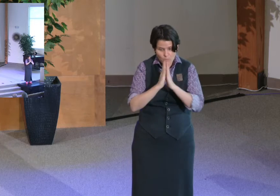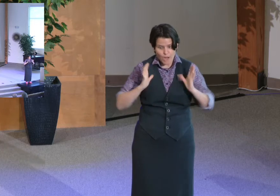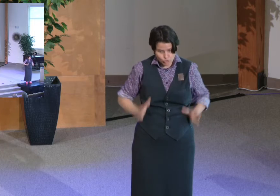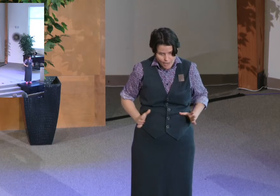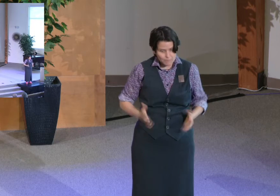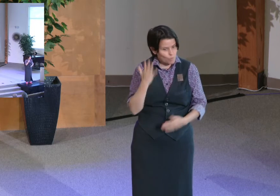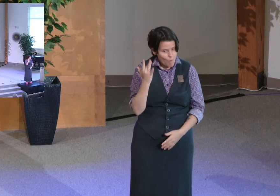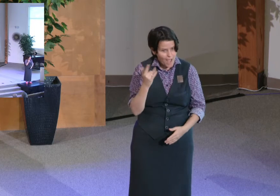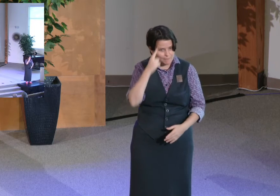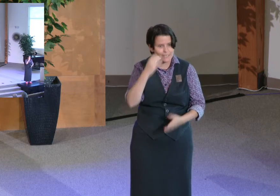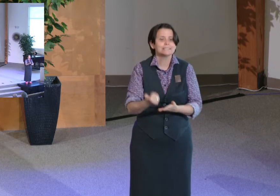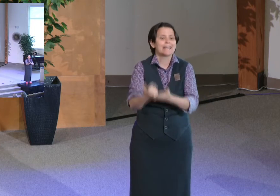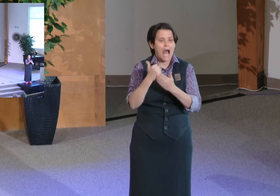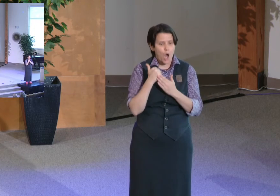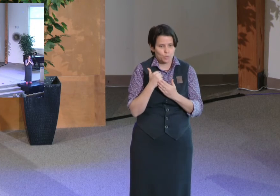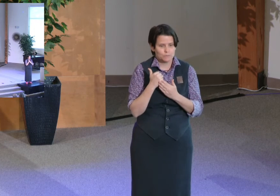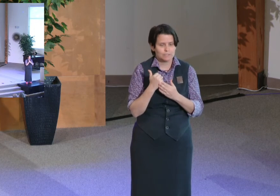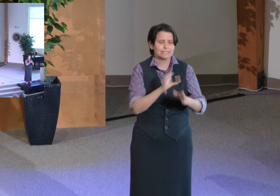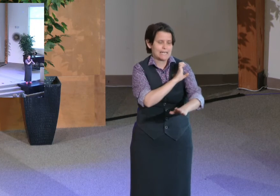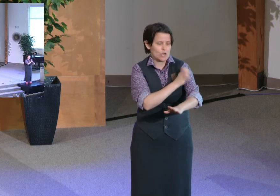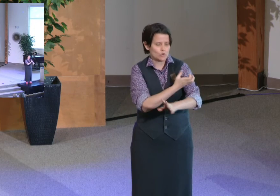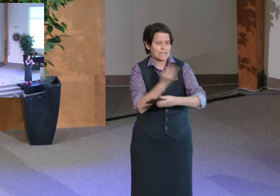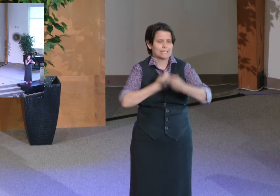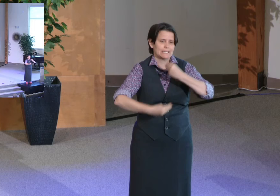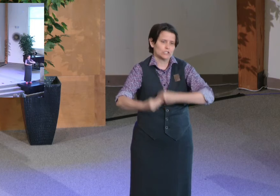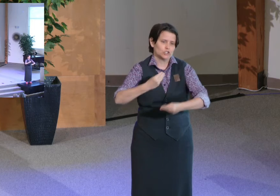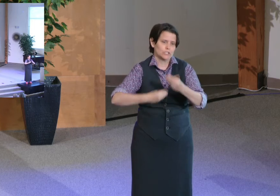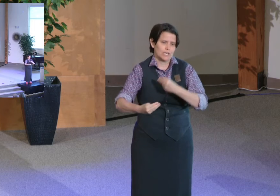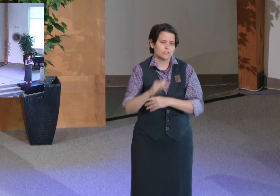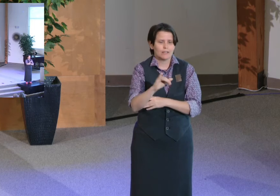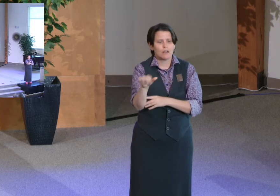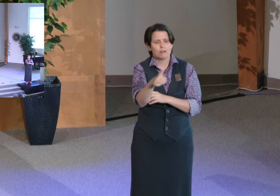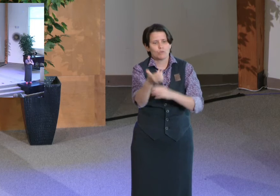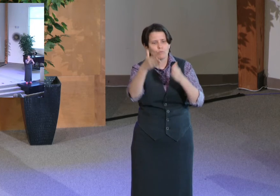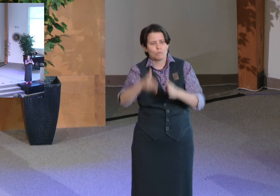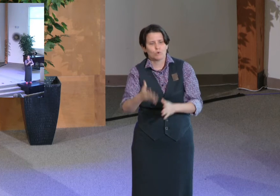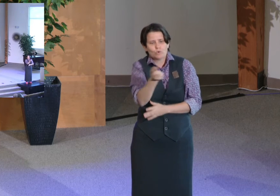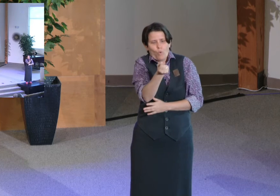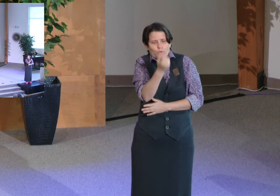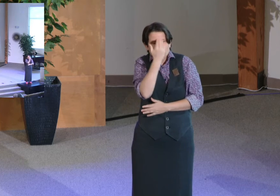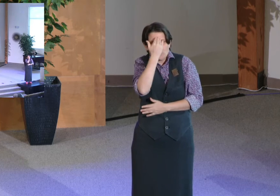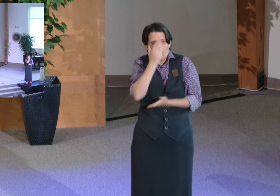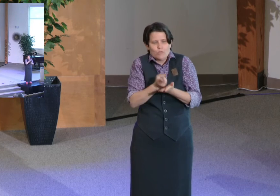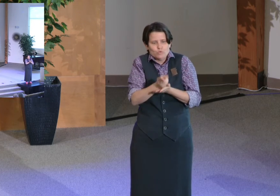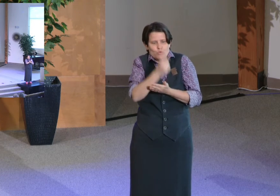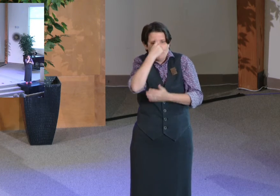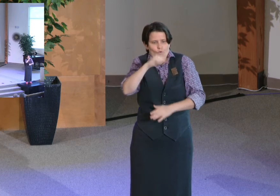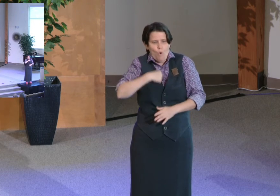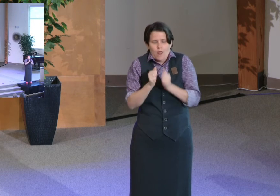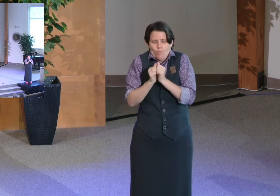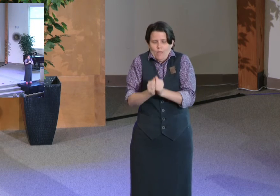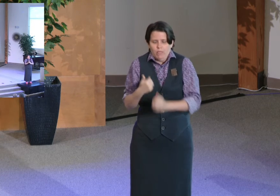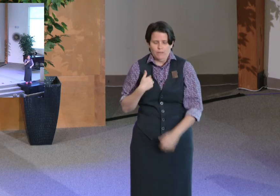someone else is holding the knowing and the truth for me and with me. So make yourself avail the